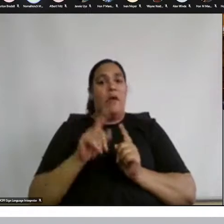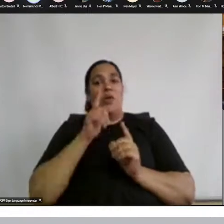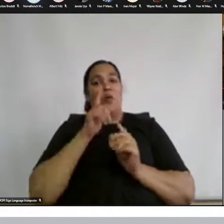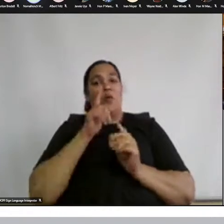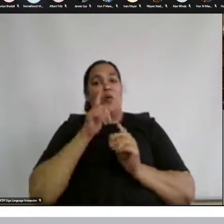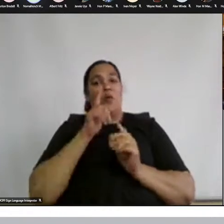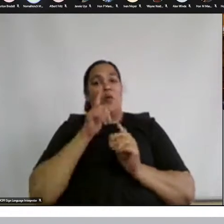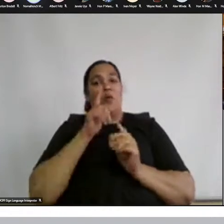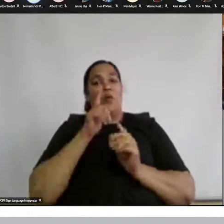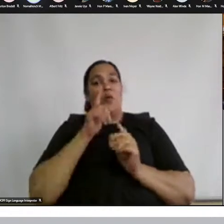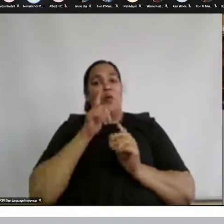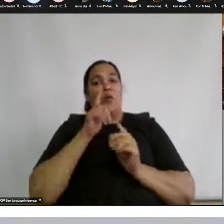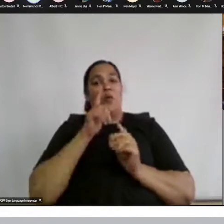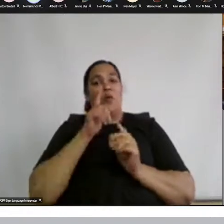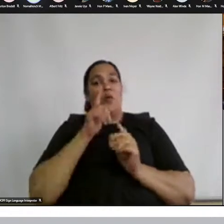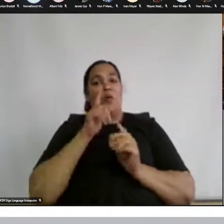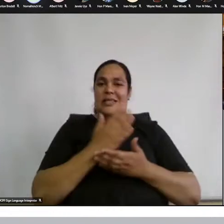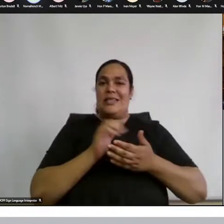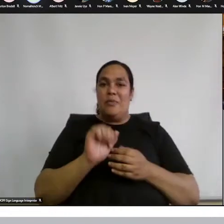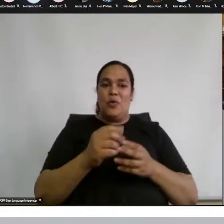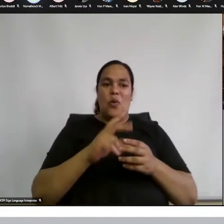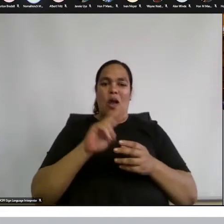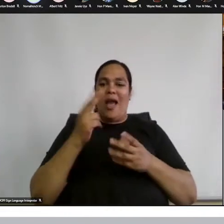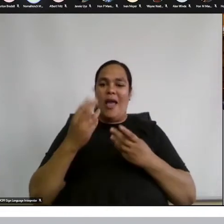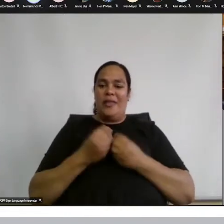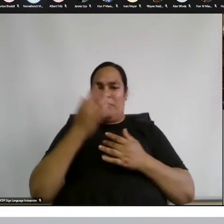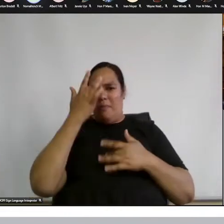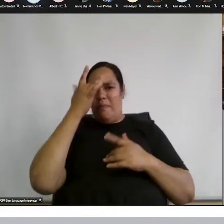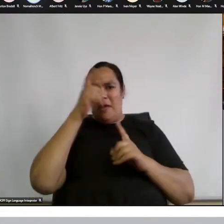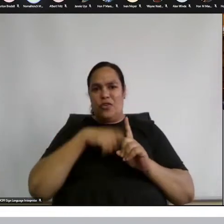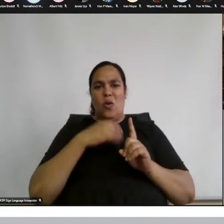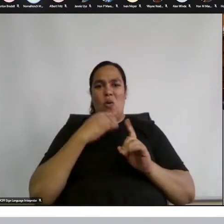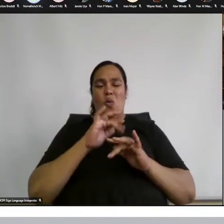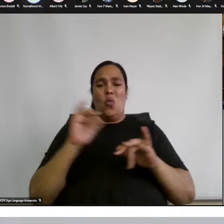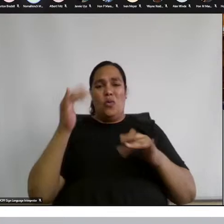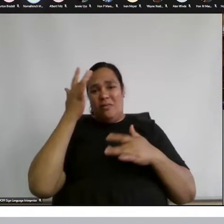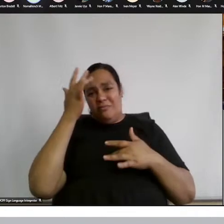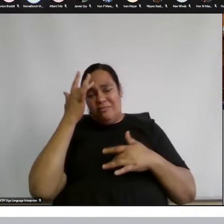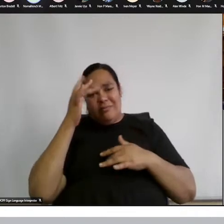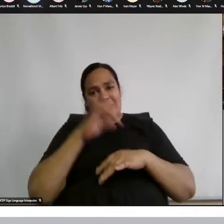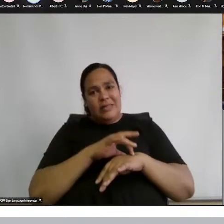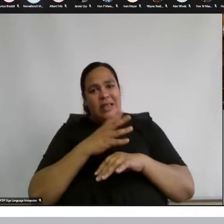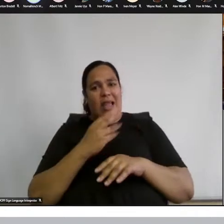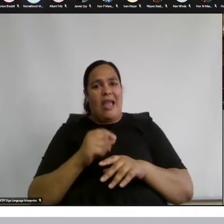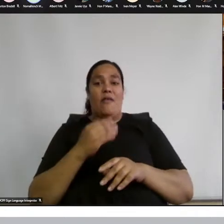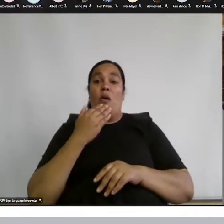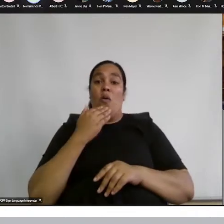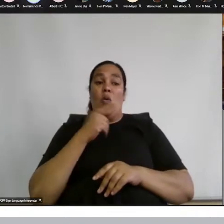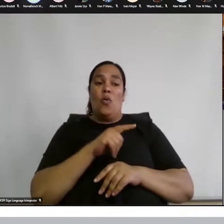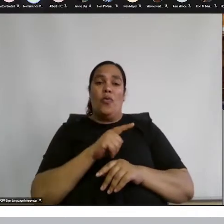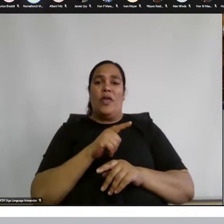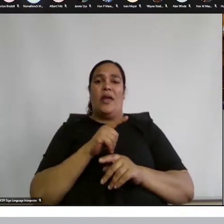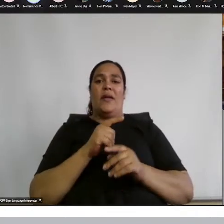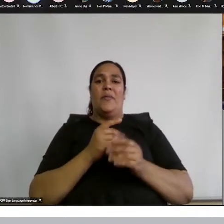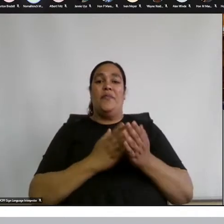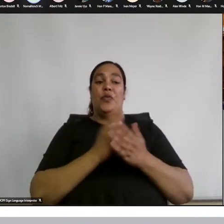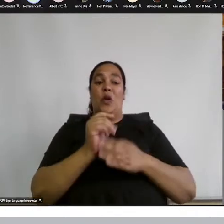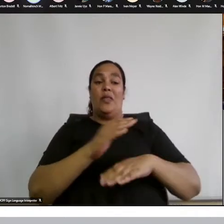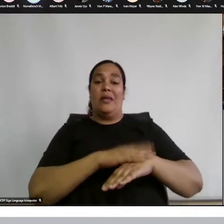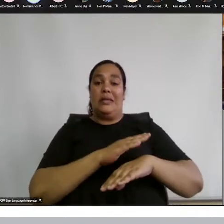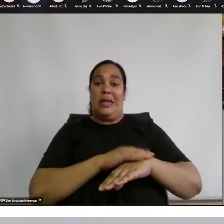about now when you see some of those other patients who have been chronic patients whom were paused during that